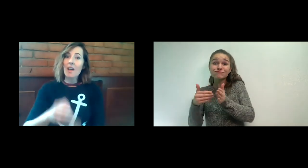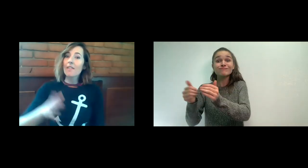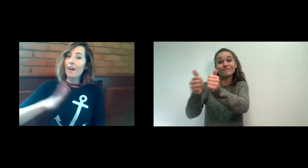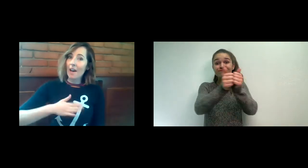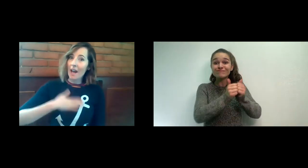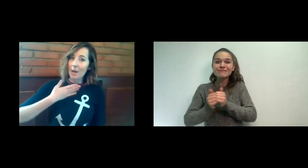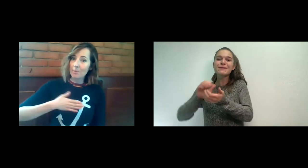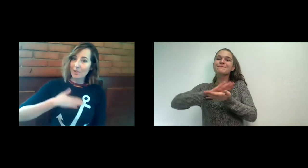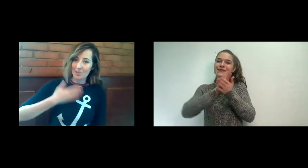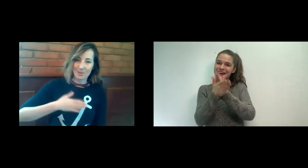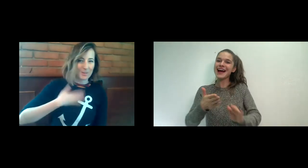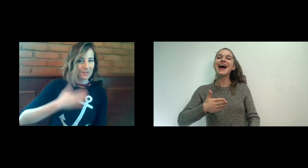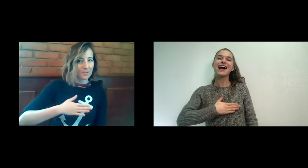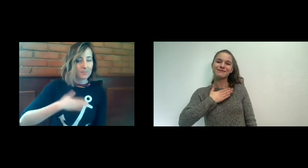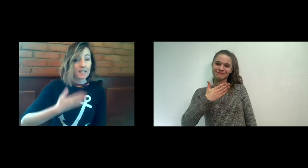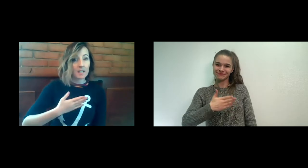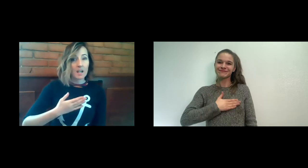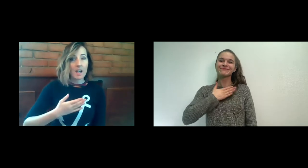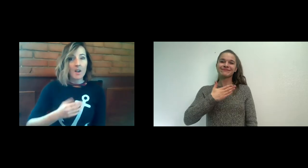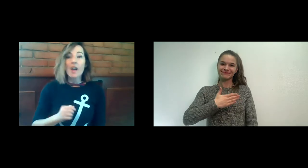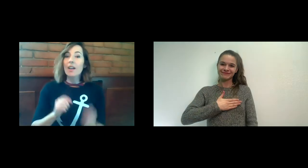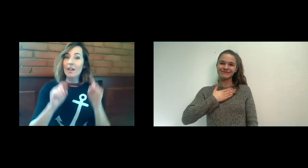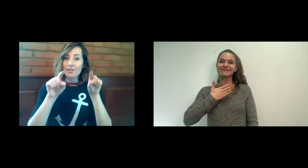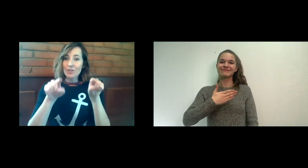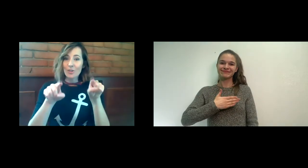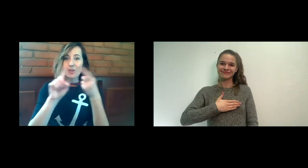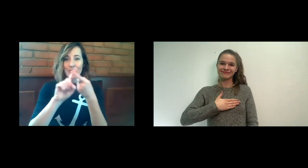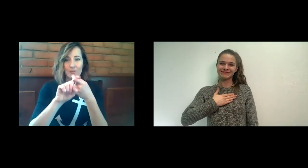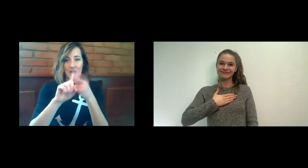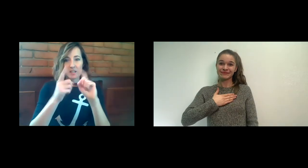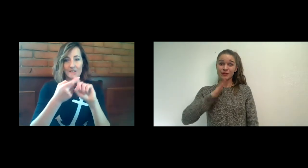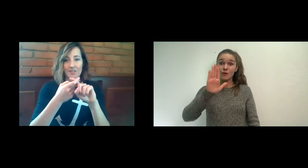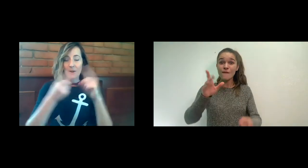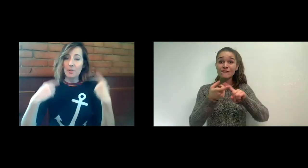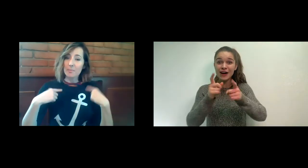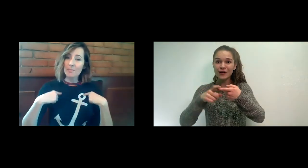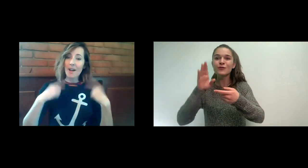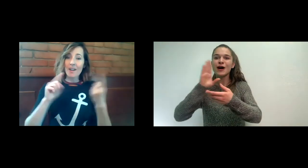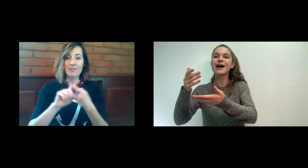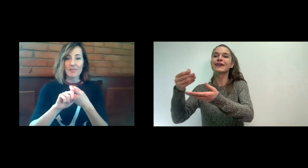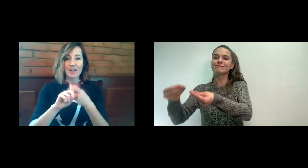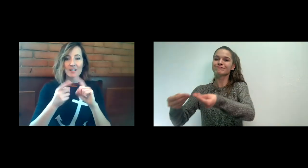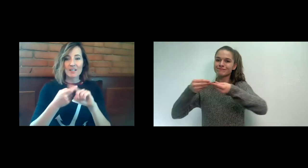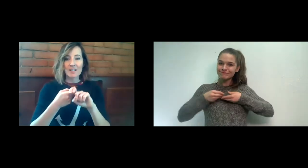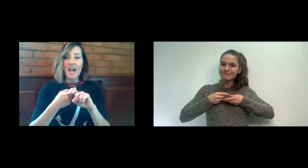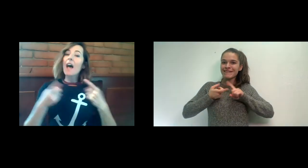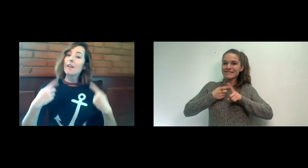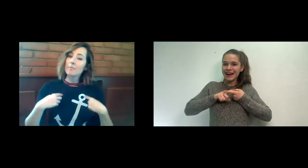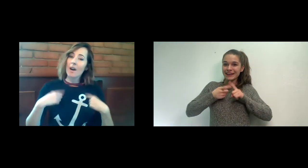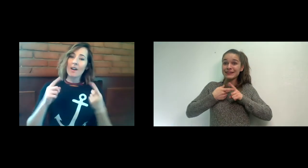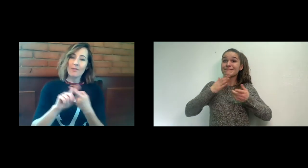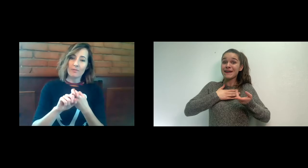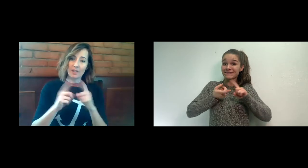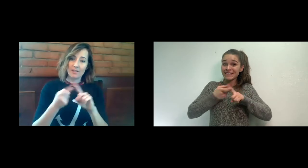together, the happier we'll be. 'Cause your friends are my friends,